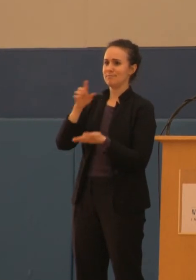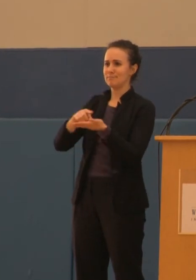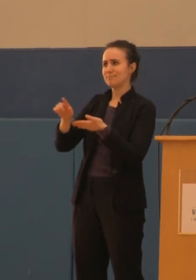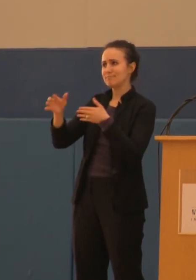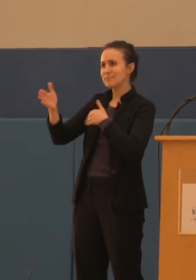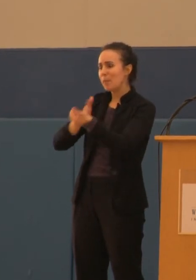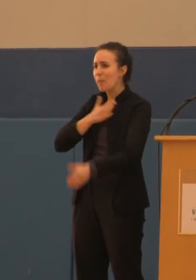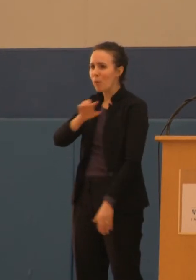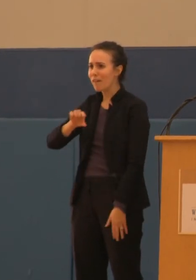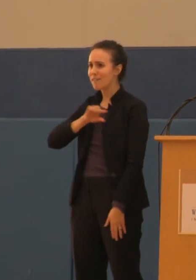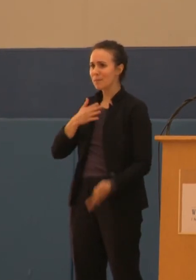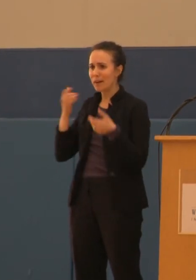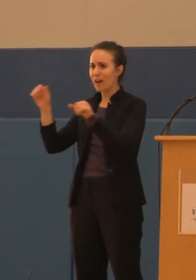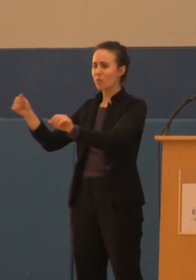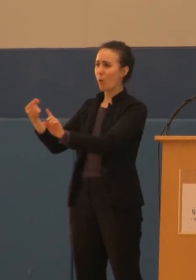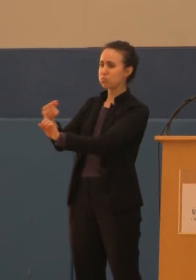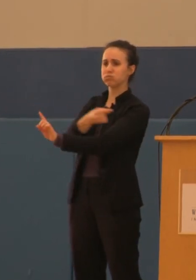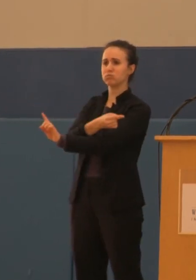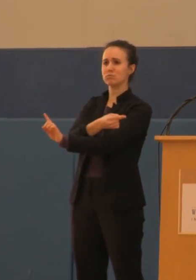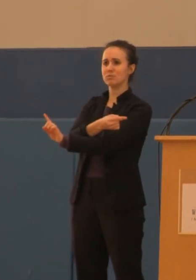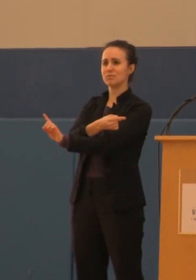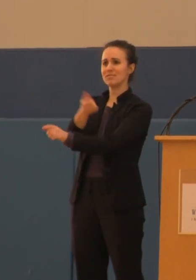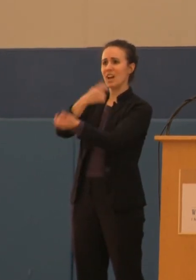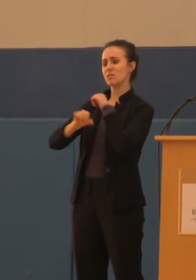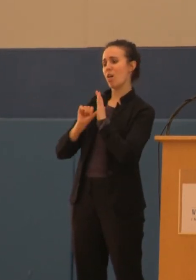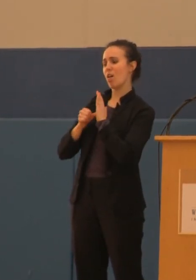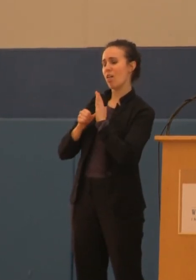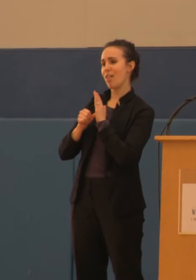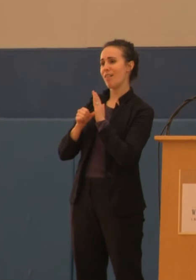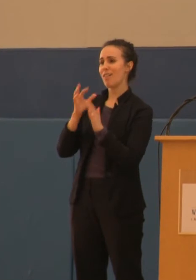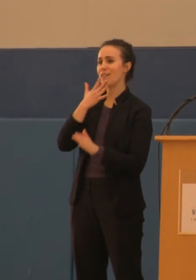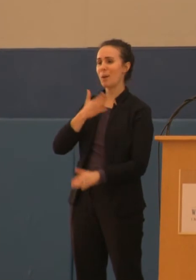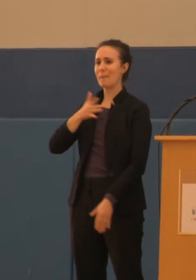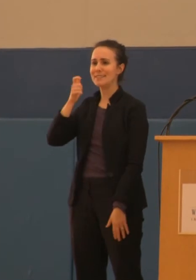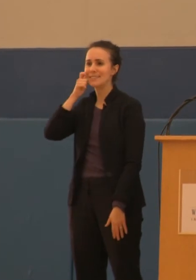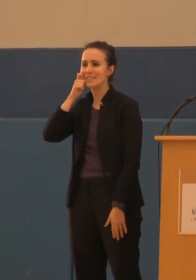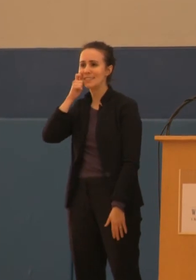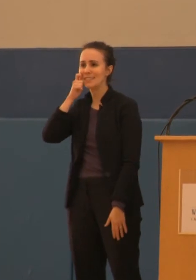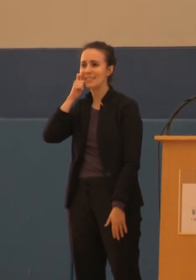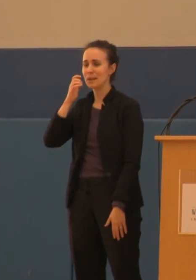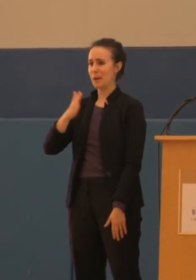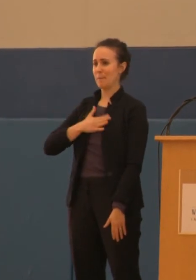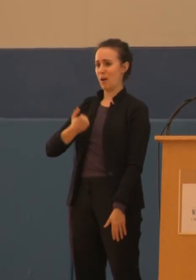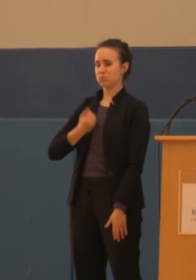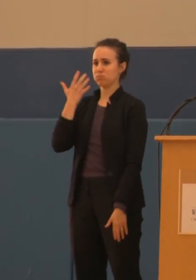my own efforts, and just a focus on the color of my skin and the voice that I have.